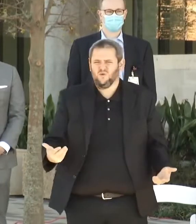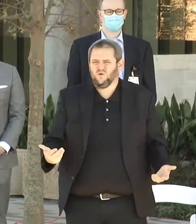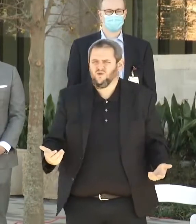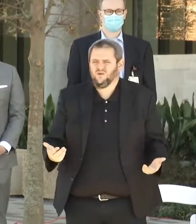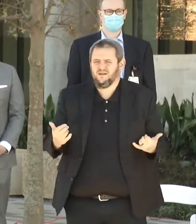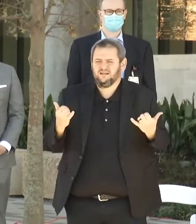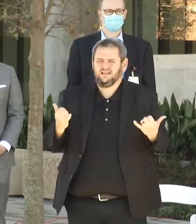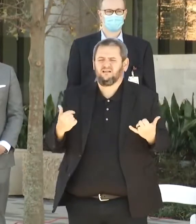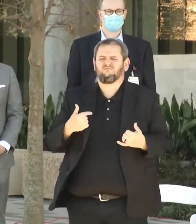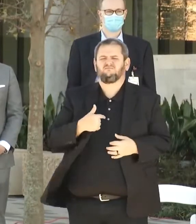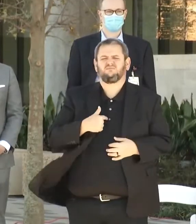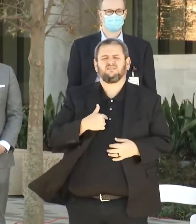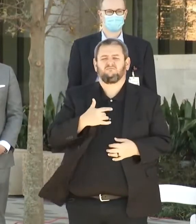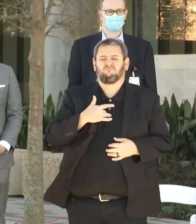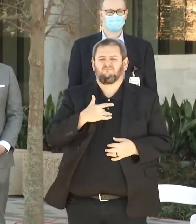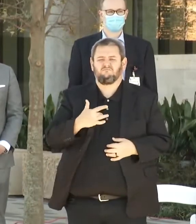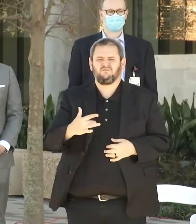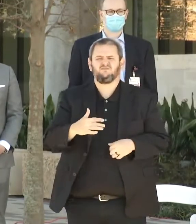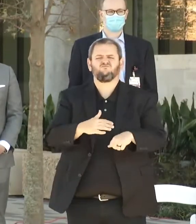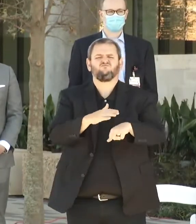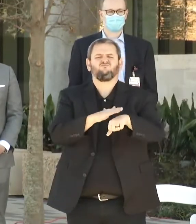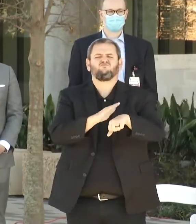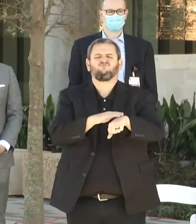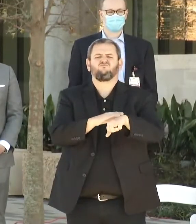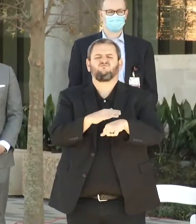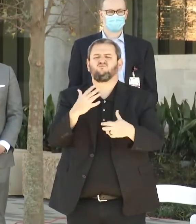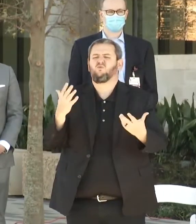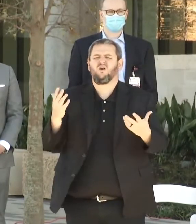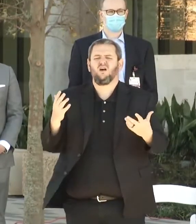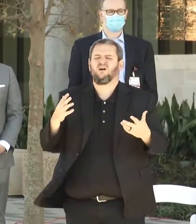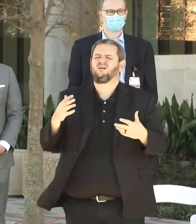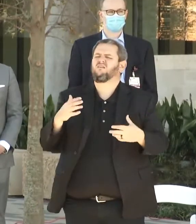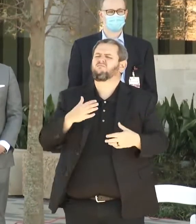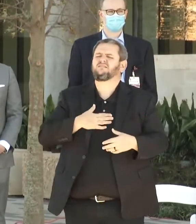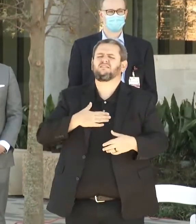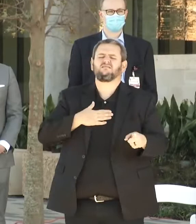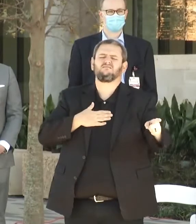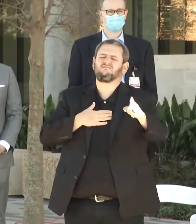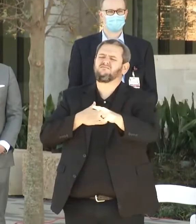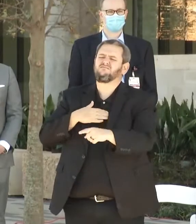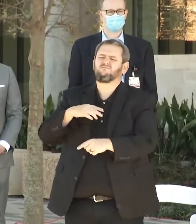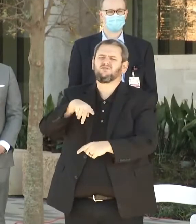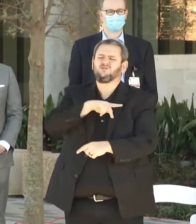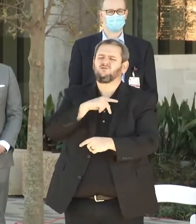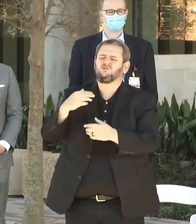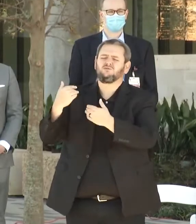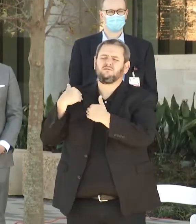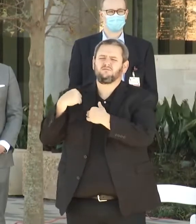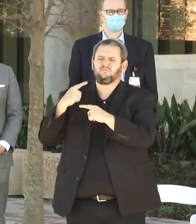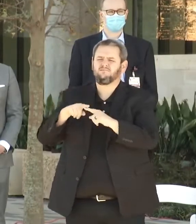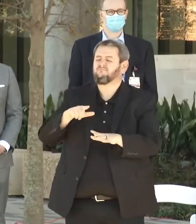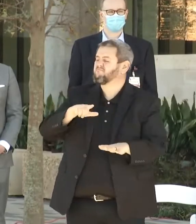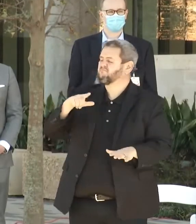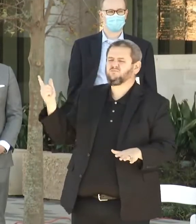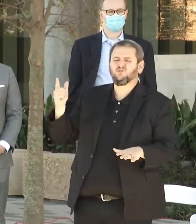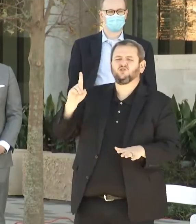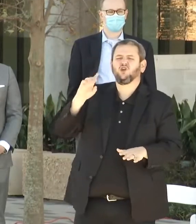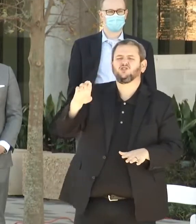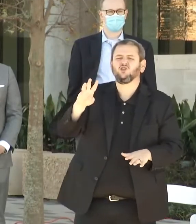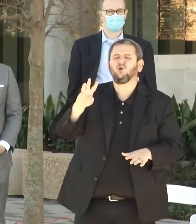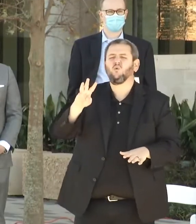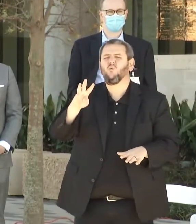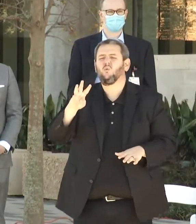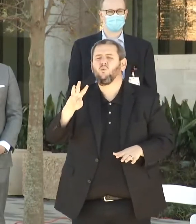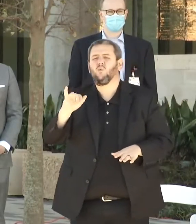bit. I will simply state that the hospitals and the physicians cannot stop this pandemic. This virus is being spread